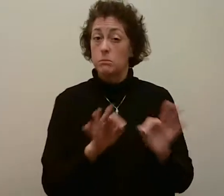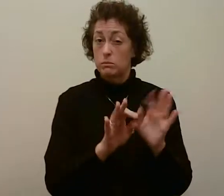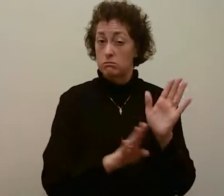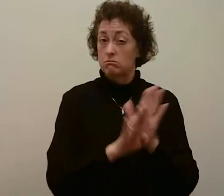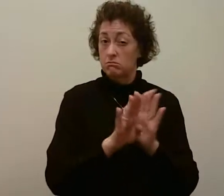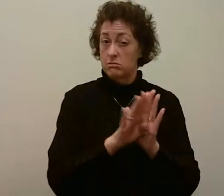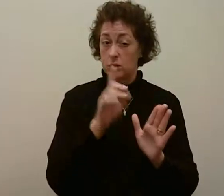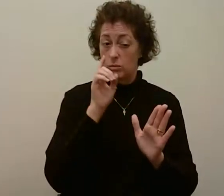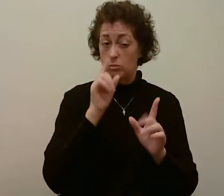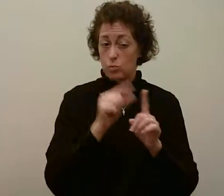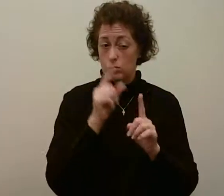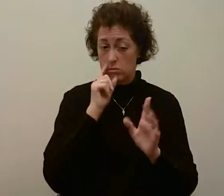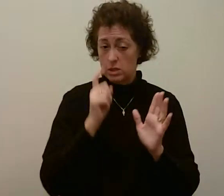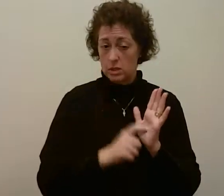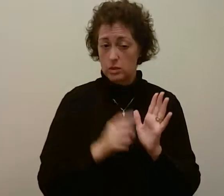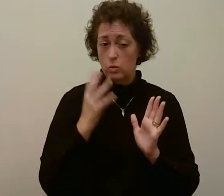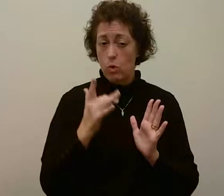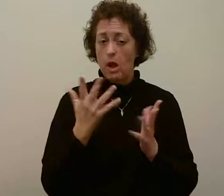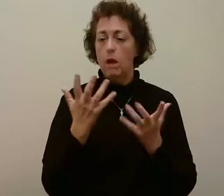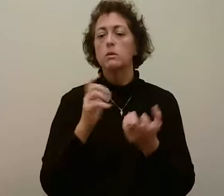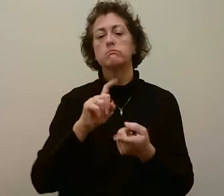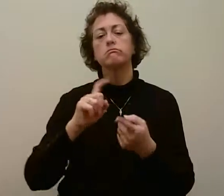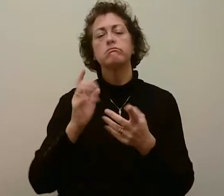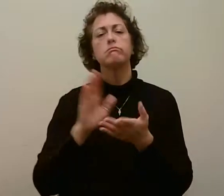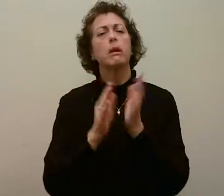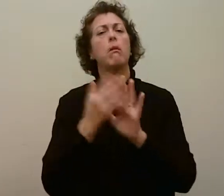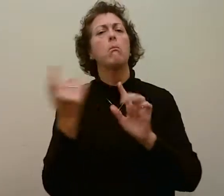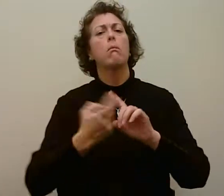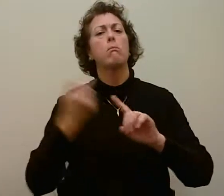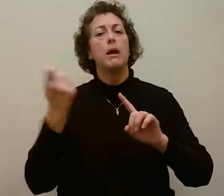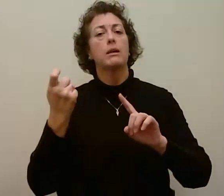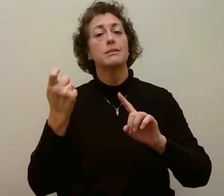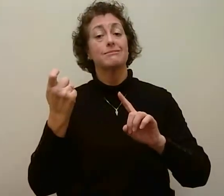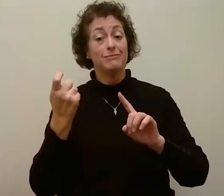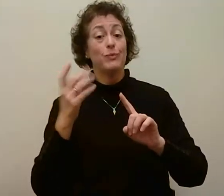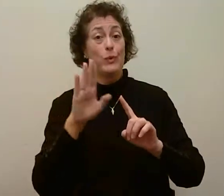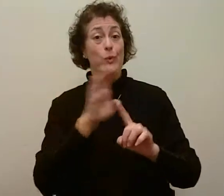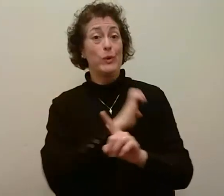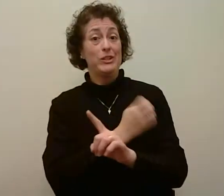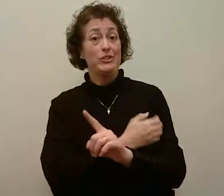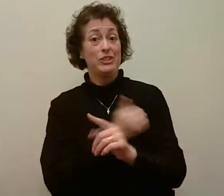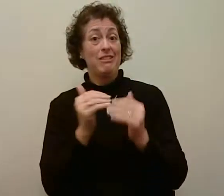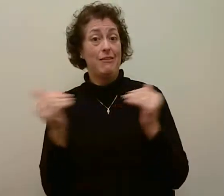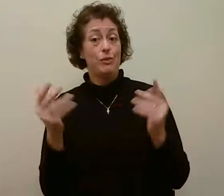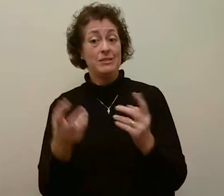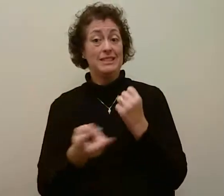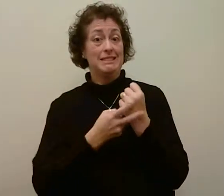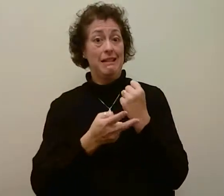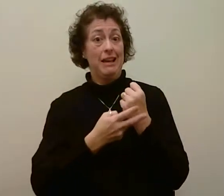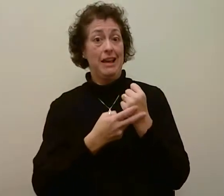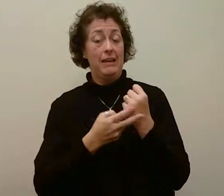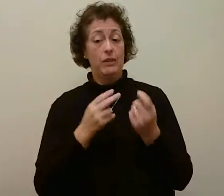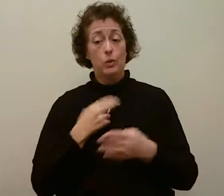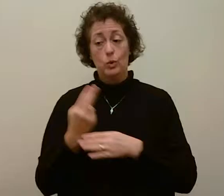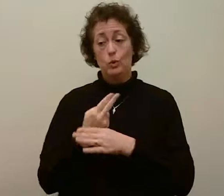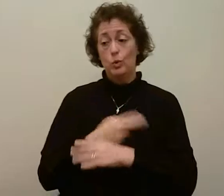automatic. That way you are able to save energy that can be expended on your non-automatic areas or aspects.